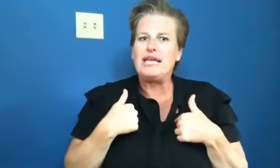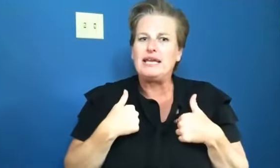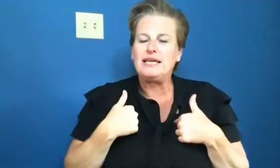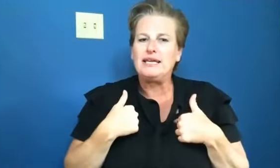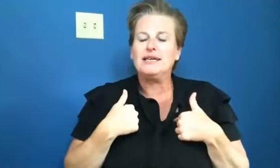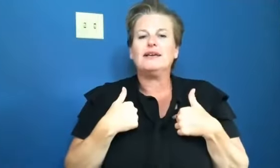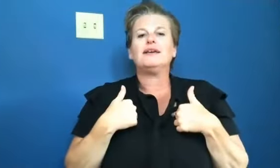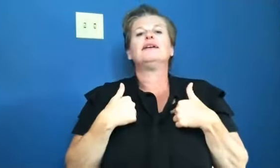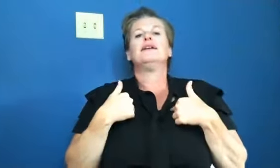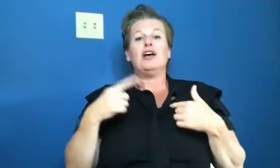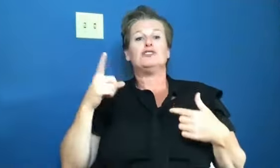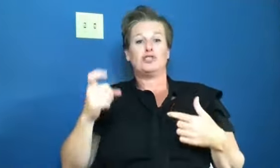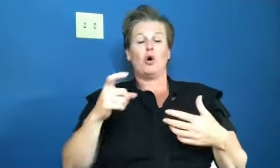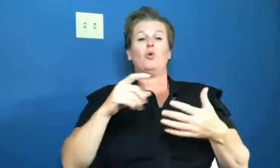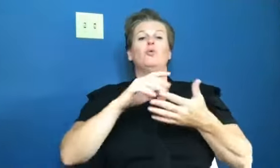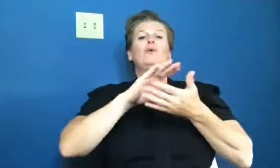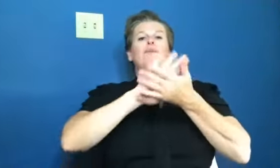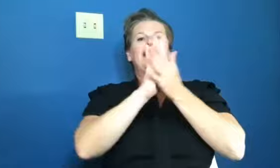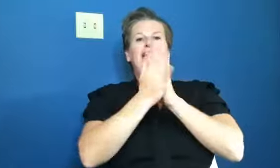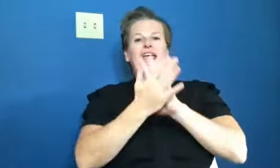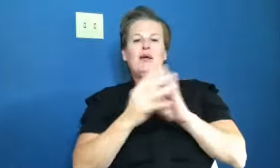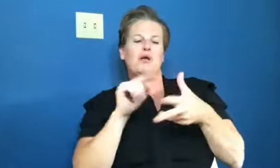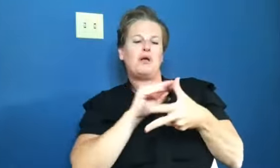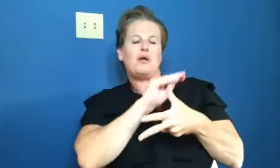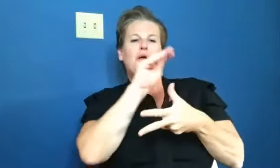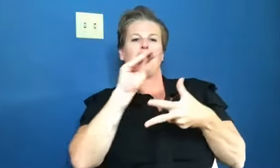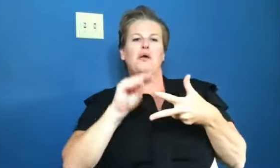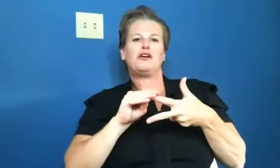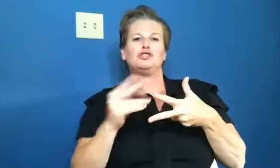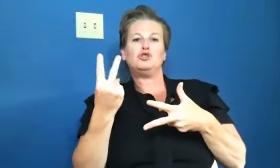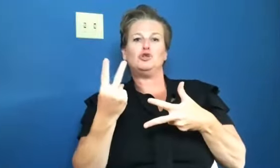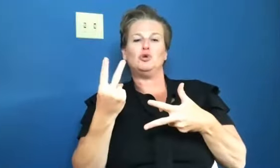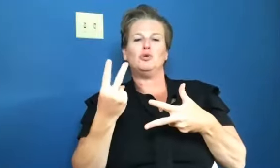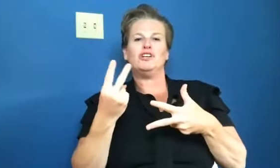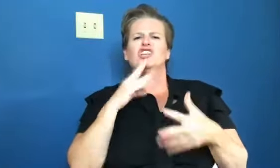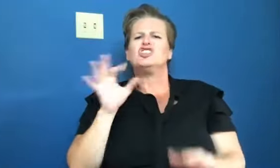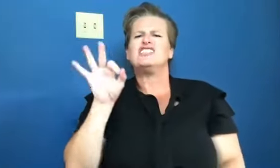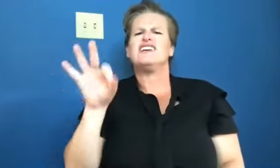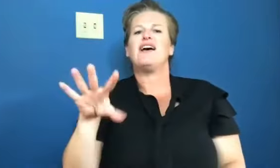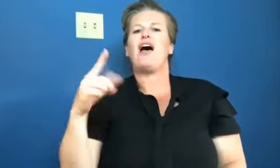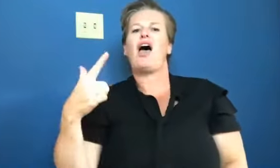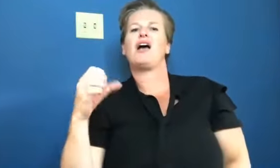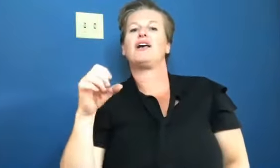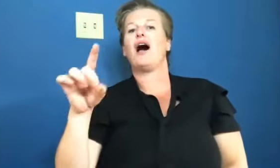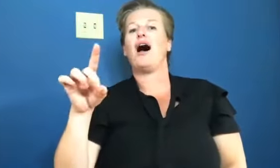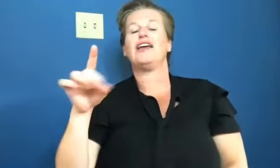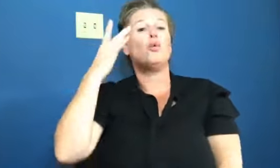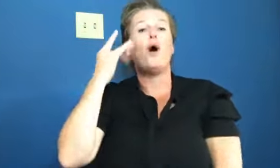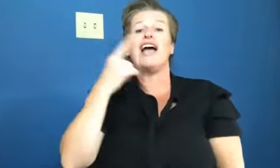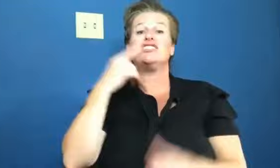step two. And so she snuck God into my back pocket, because she said, Catherine, everything that is good in your life is of God. And so I started to come